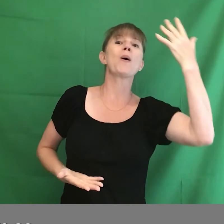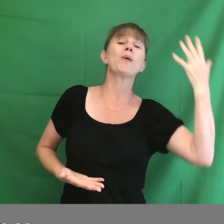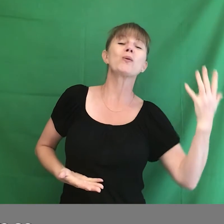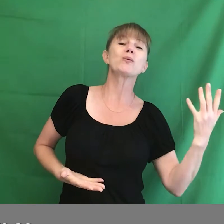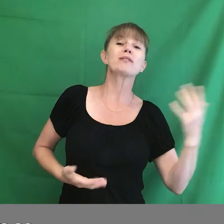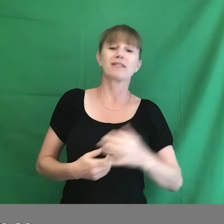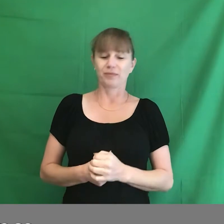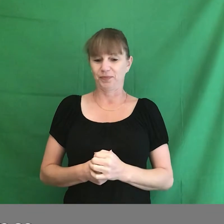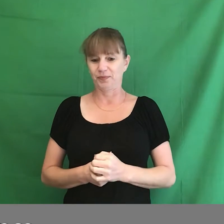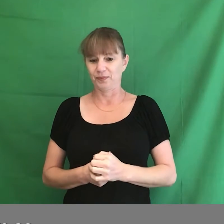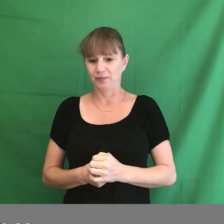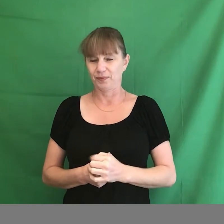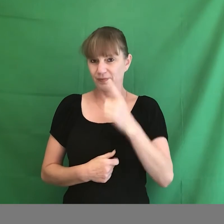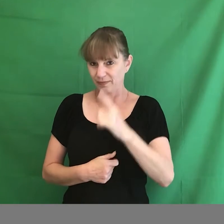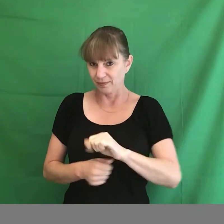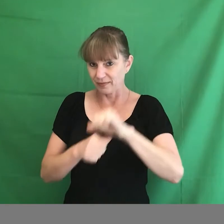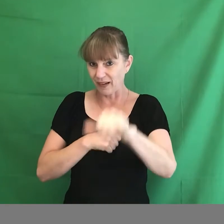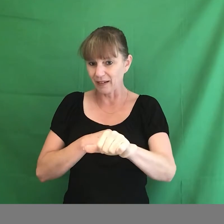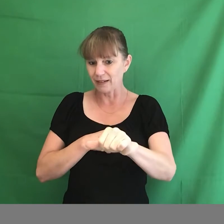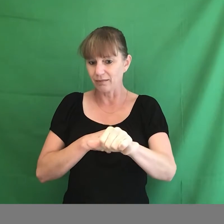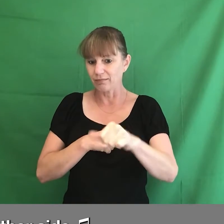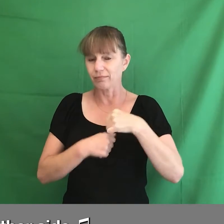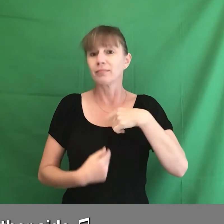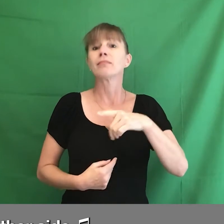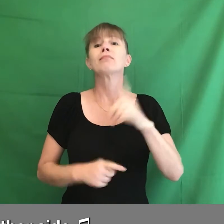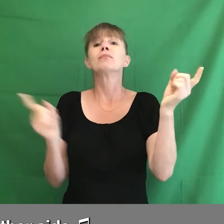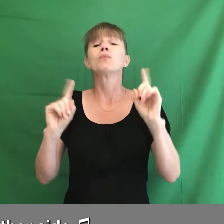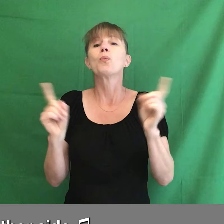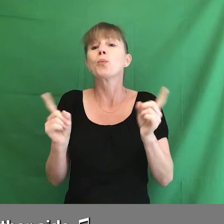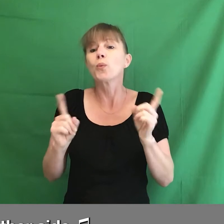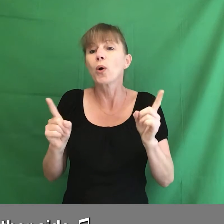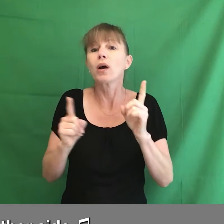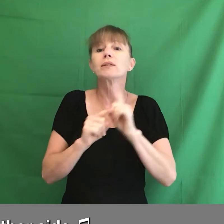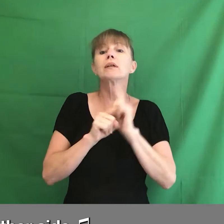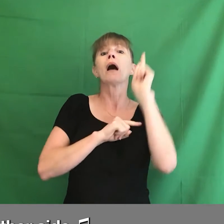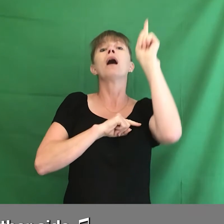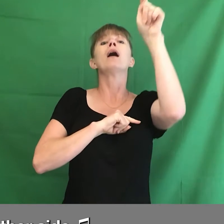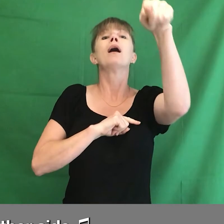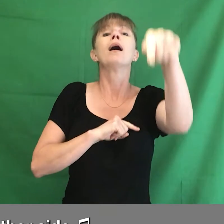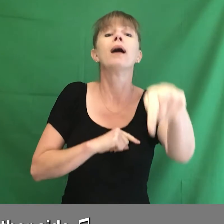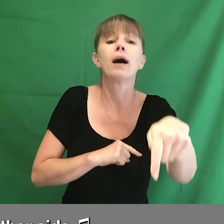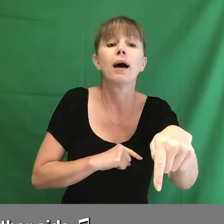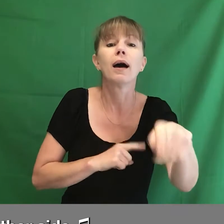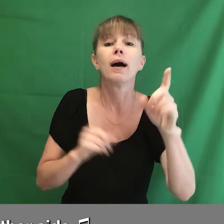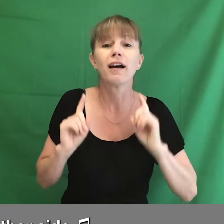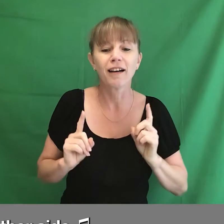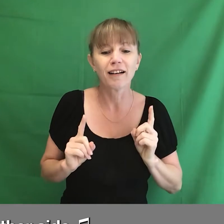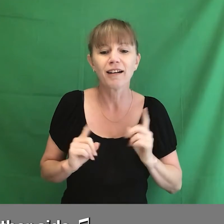about rainbows? And then it goes, and what's on the